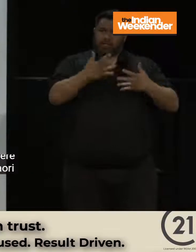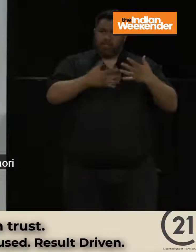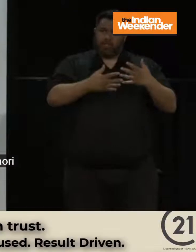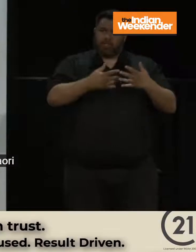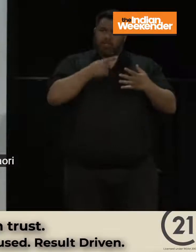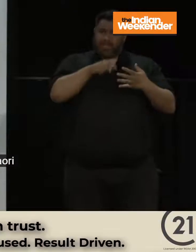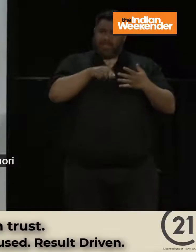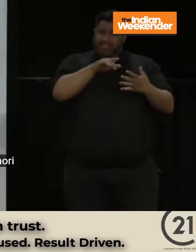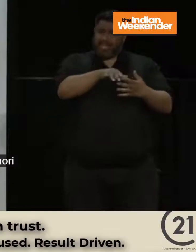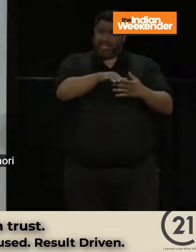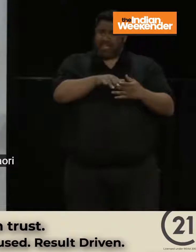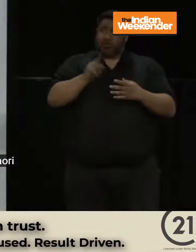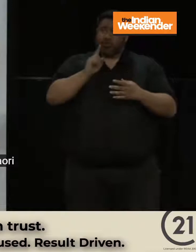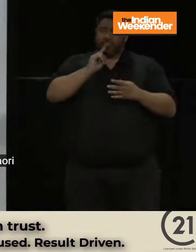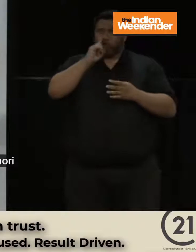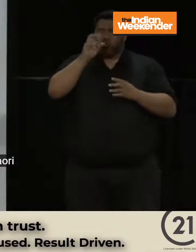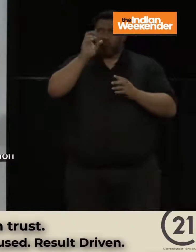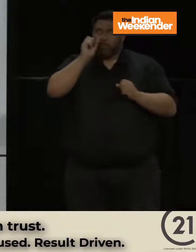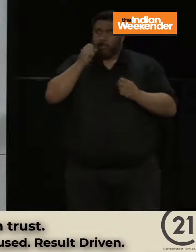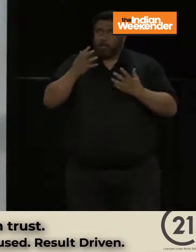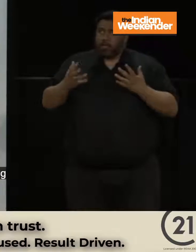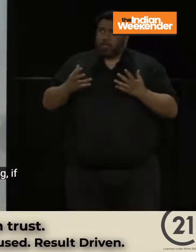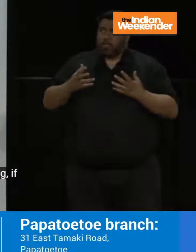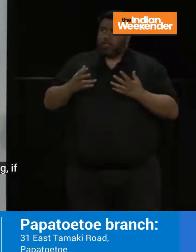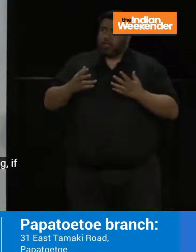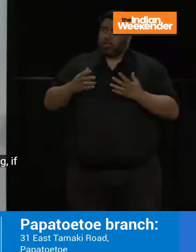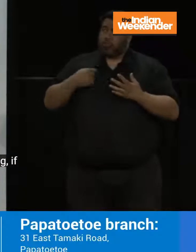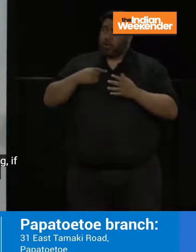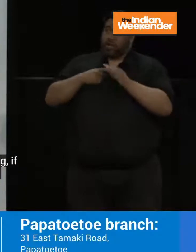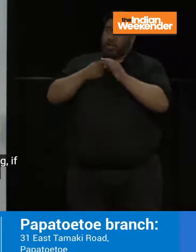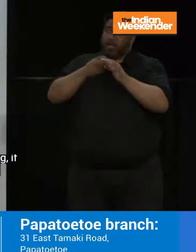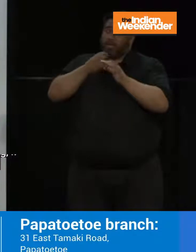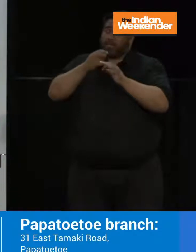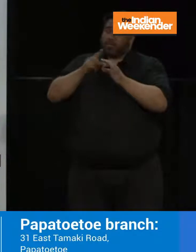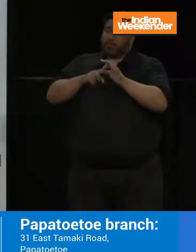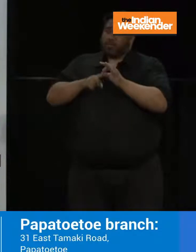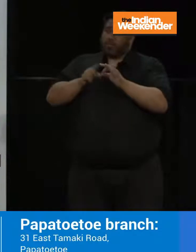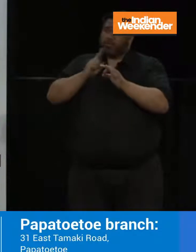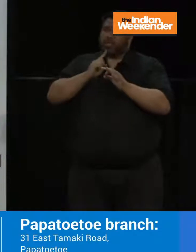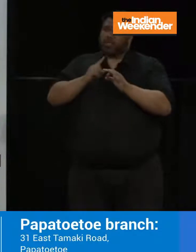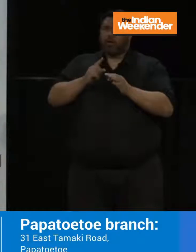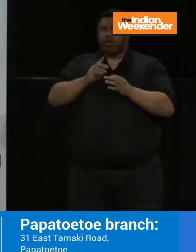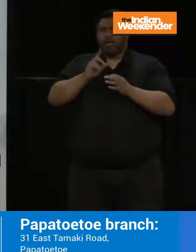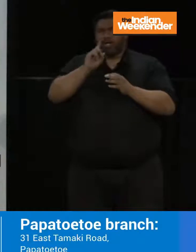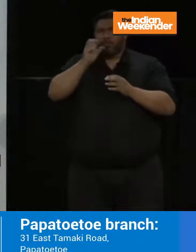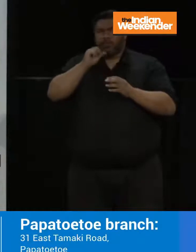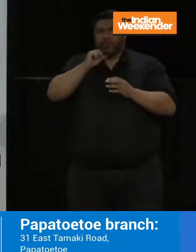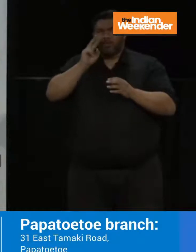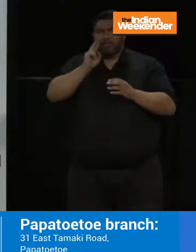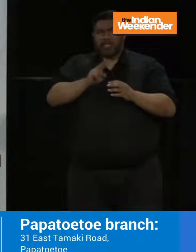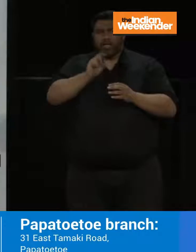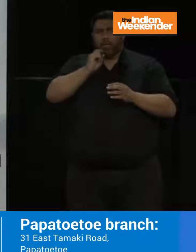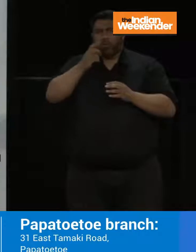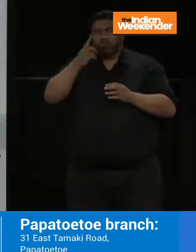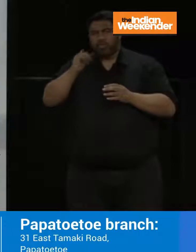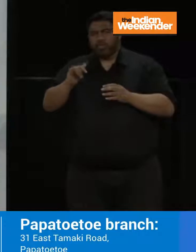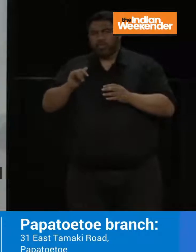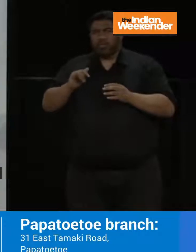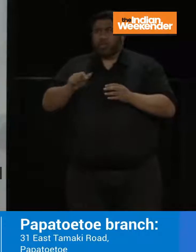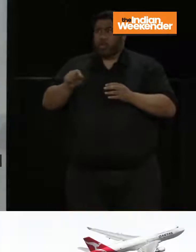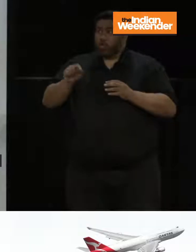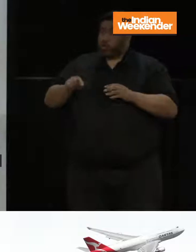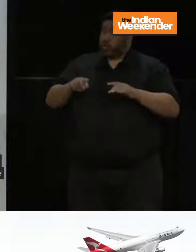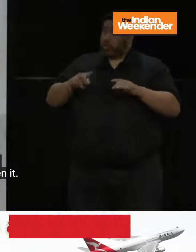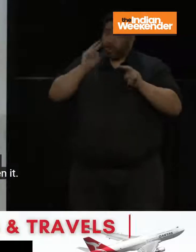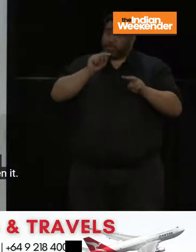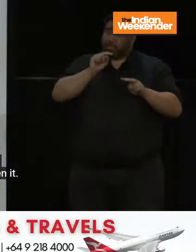you couldn't recall it, you said that you could tell me whether or not you've seen it. You could probably come back with that information. Have you not looked at it